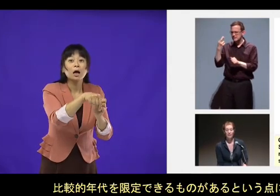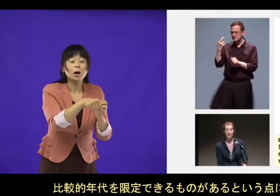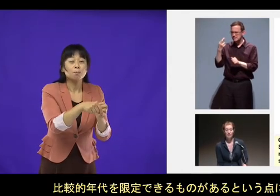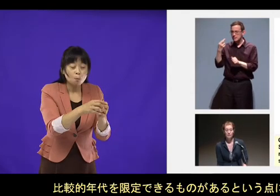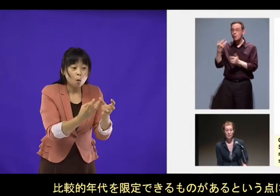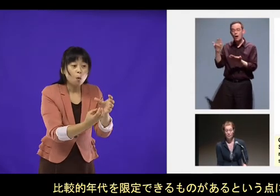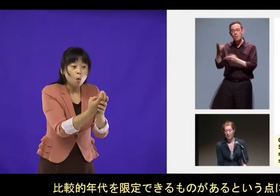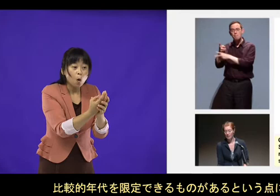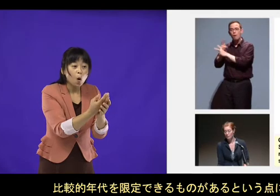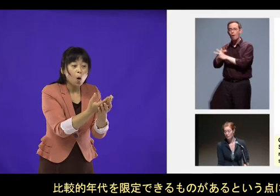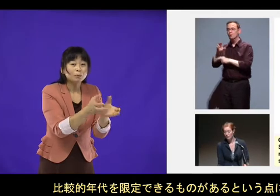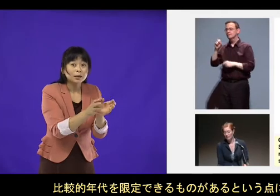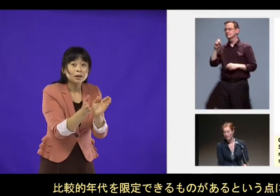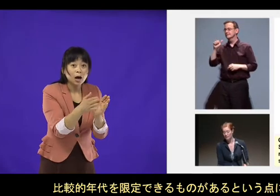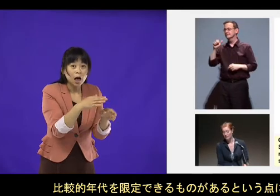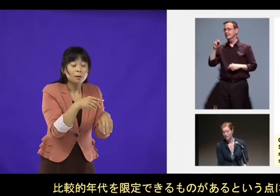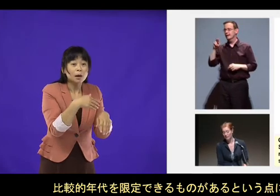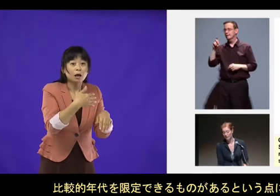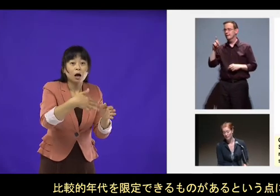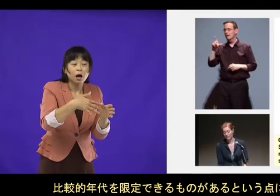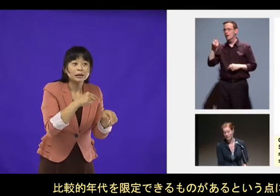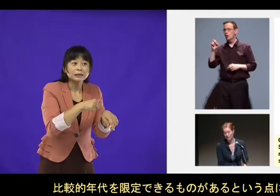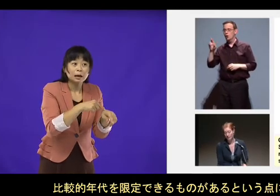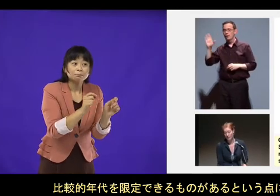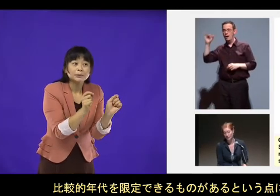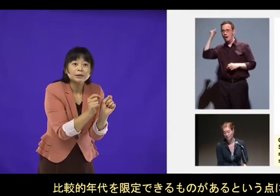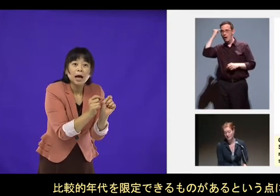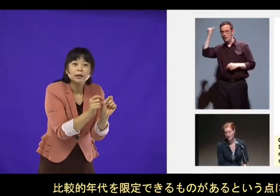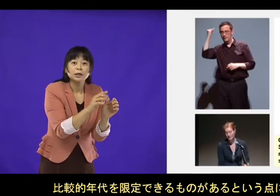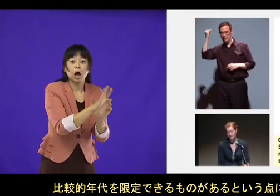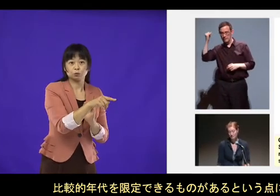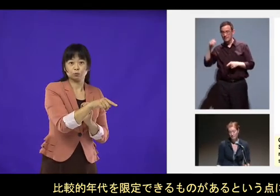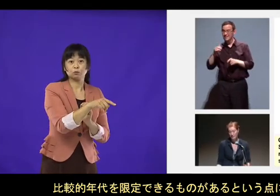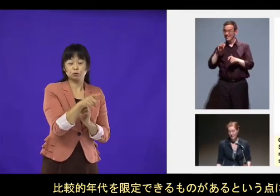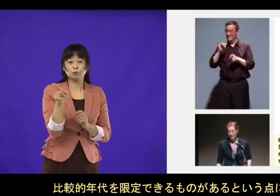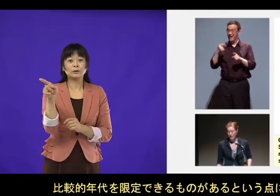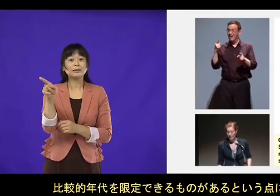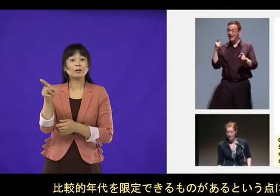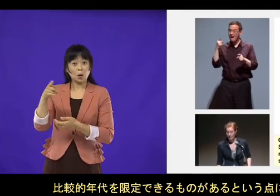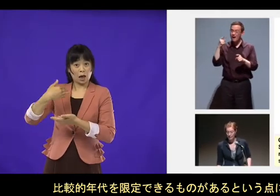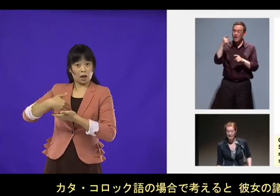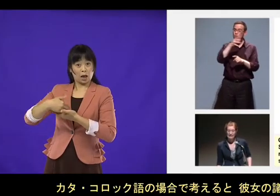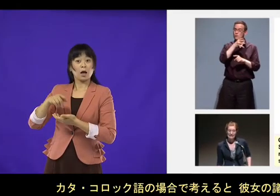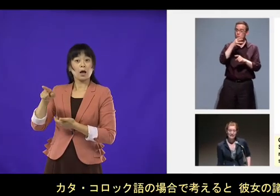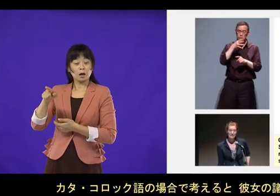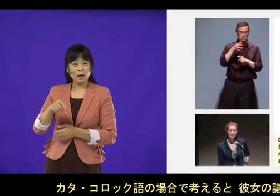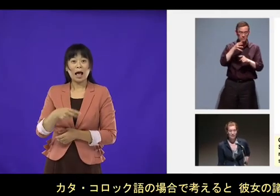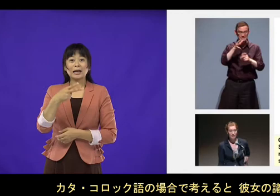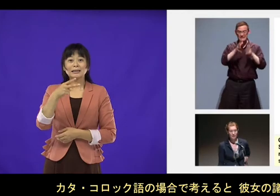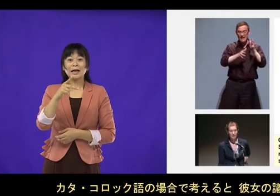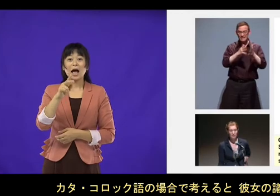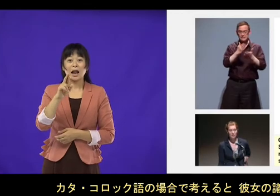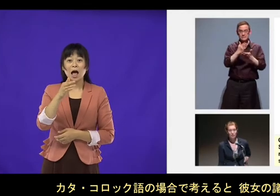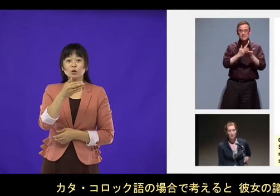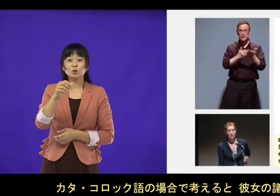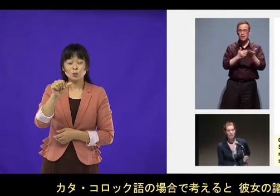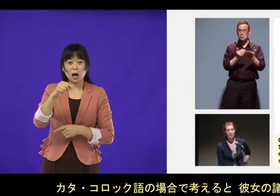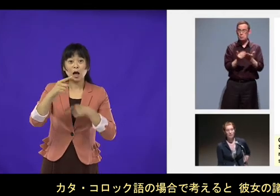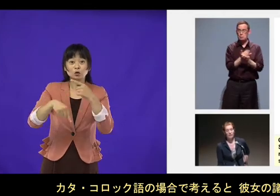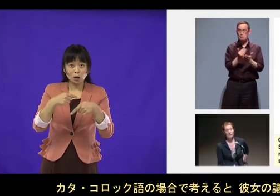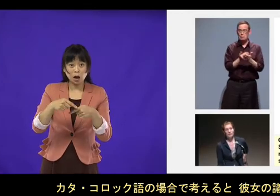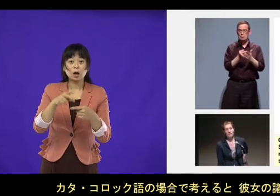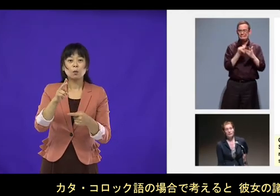depth of some rural signing communities. And in the case of